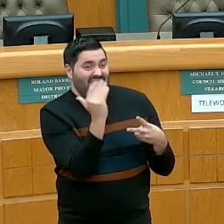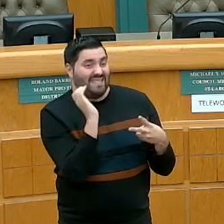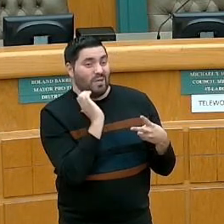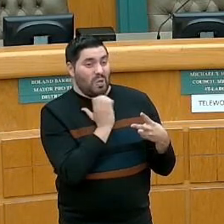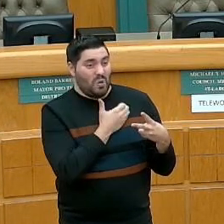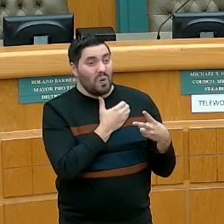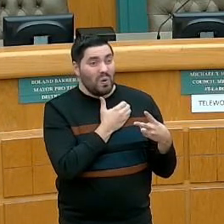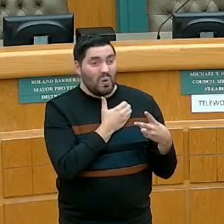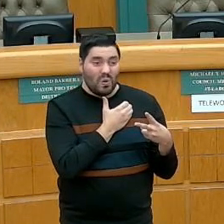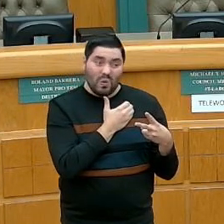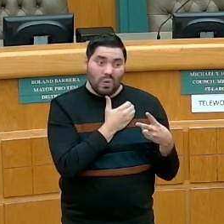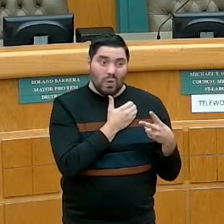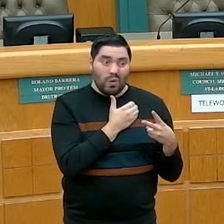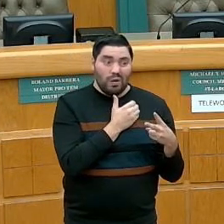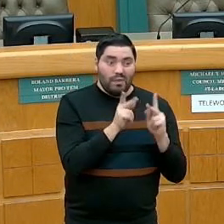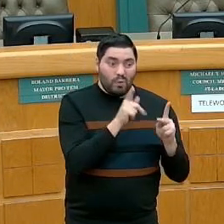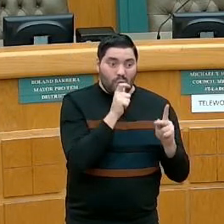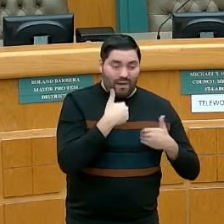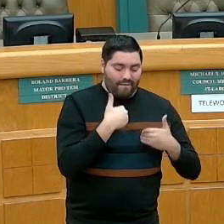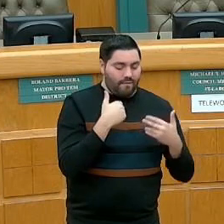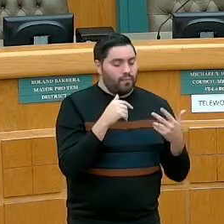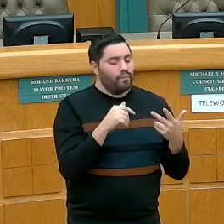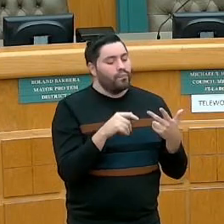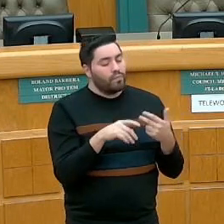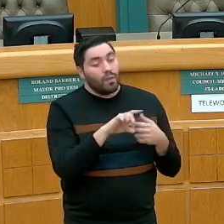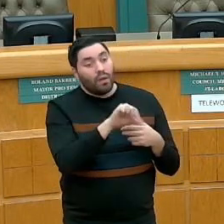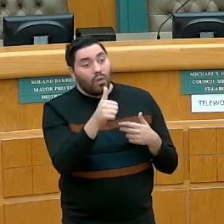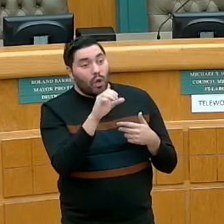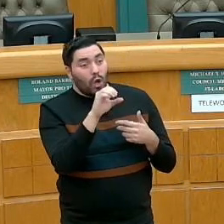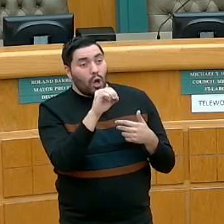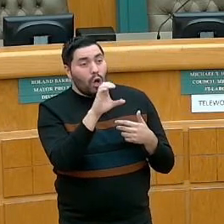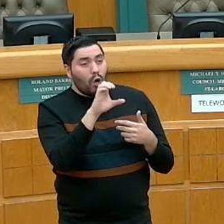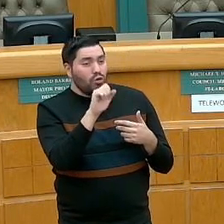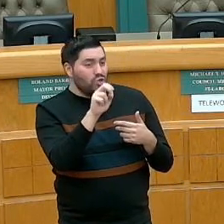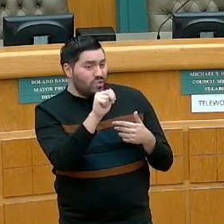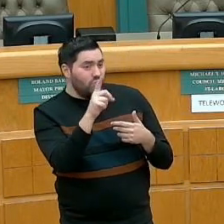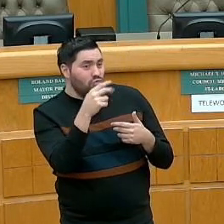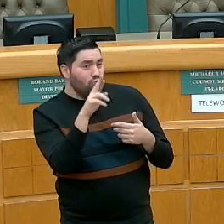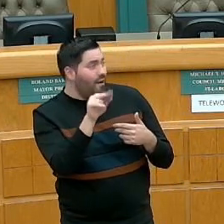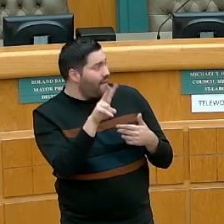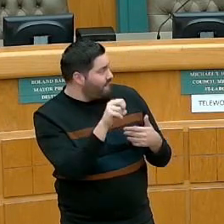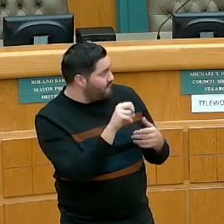The second highest area is going to be along Ocean Drive in the Bayfront.